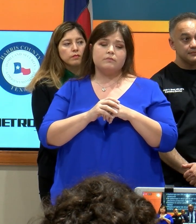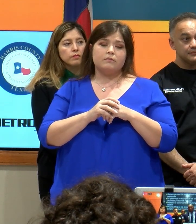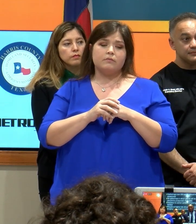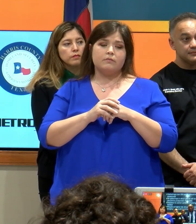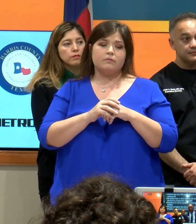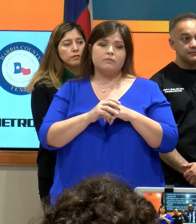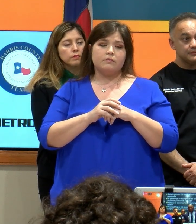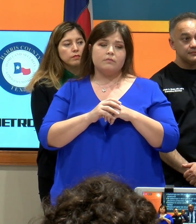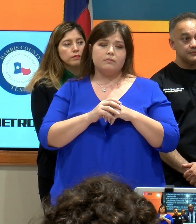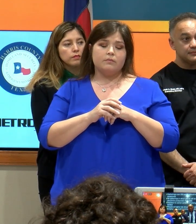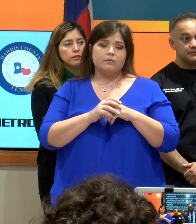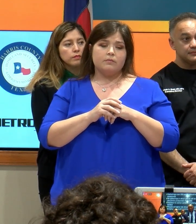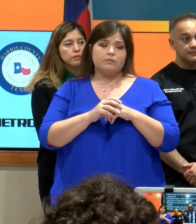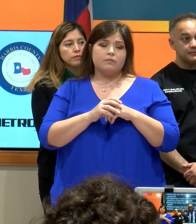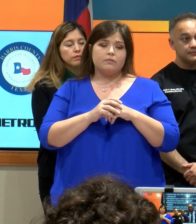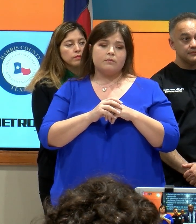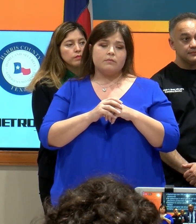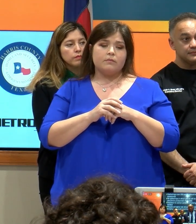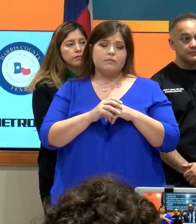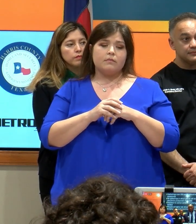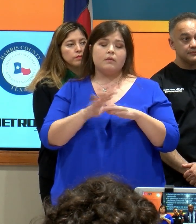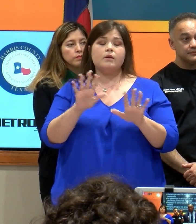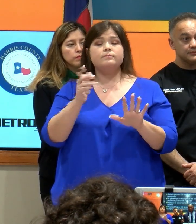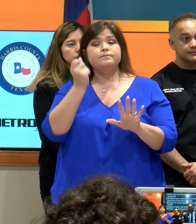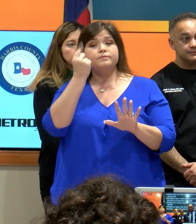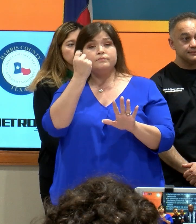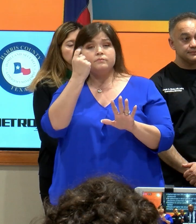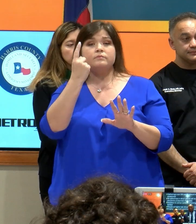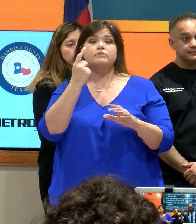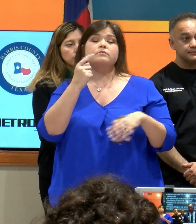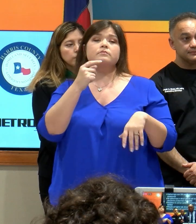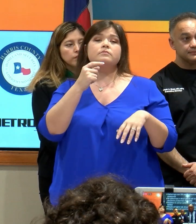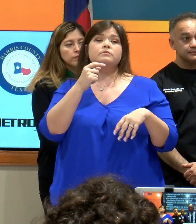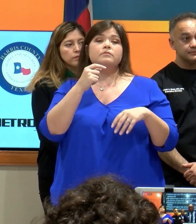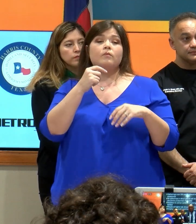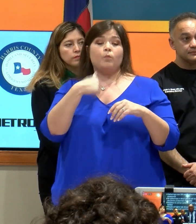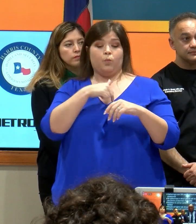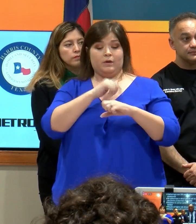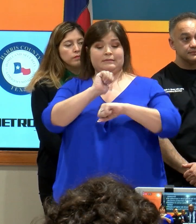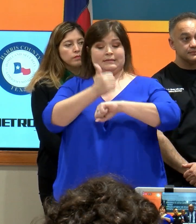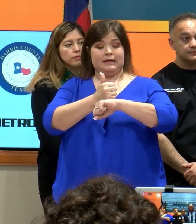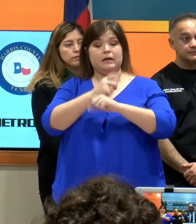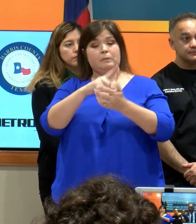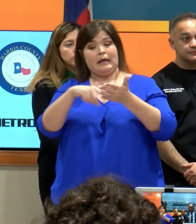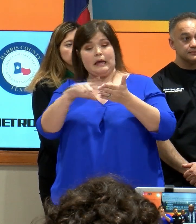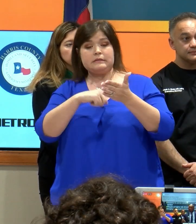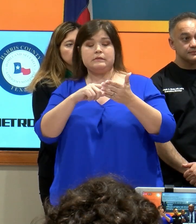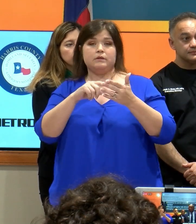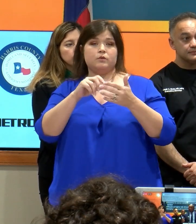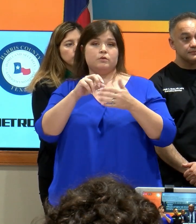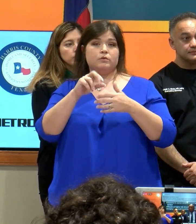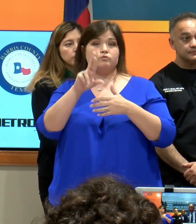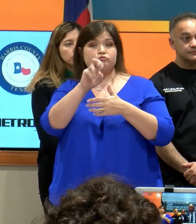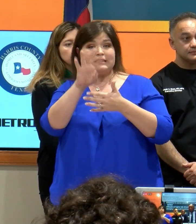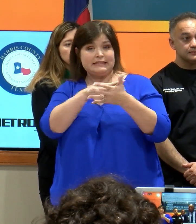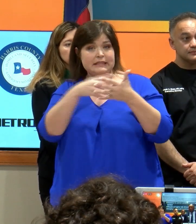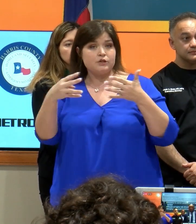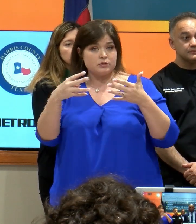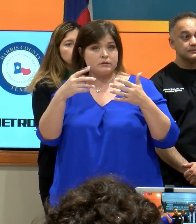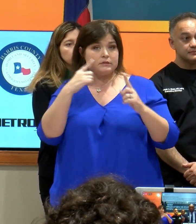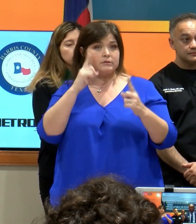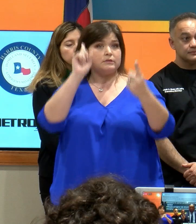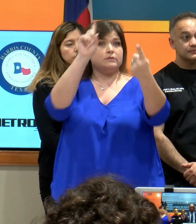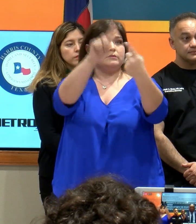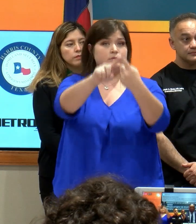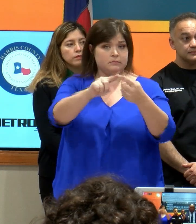the either canceling or rescheduling events through the end of March, the city is still moving forward. I